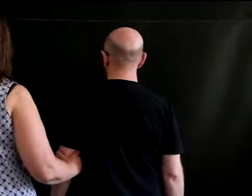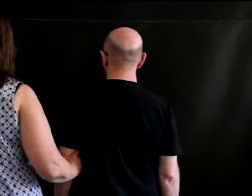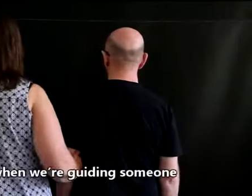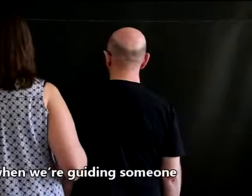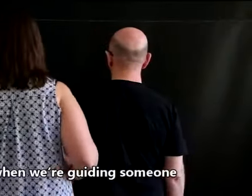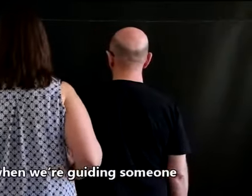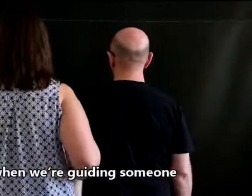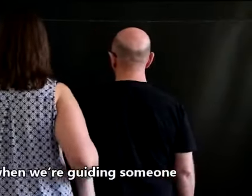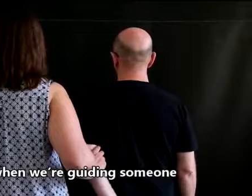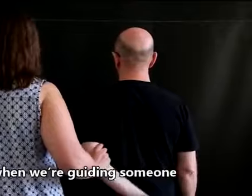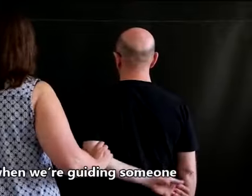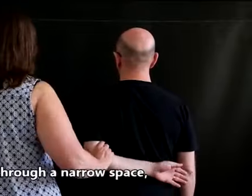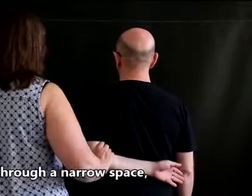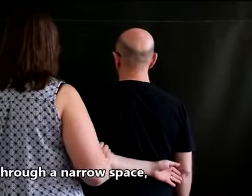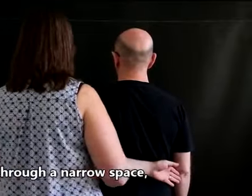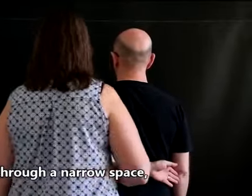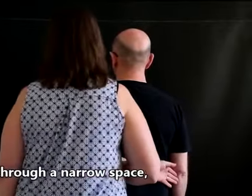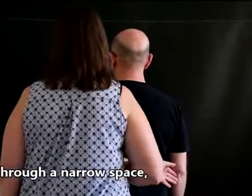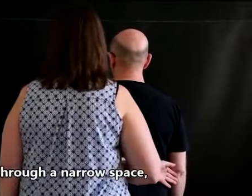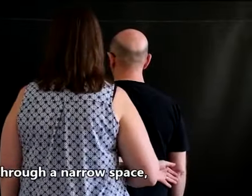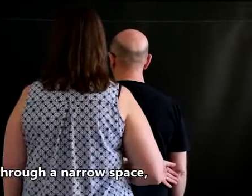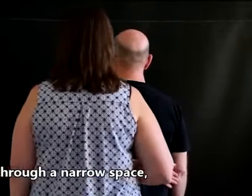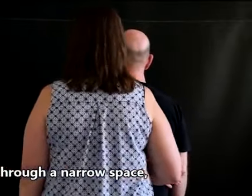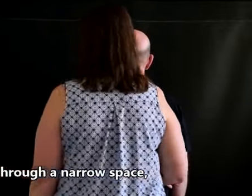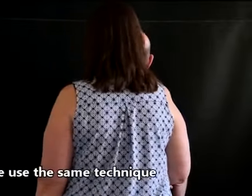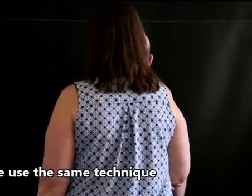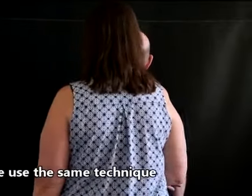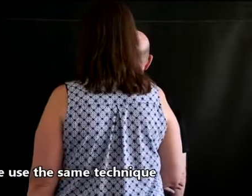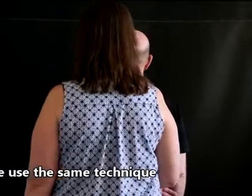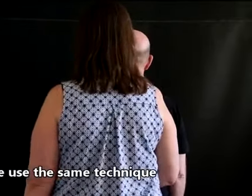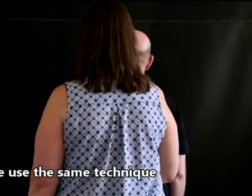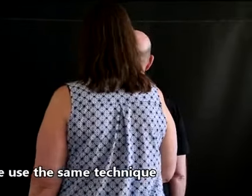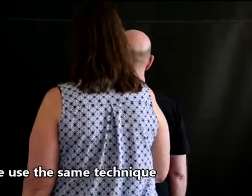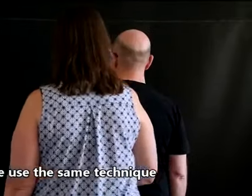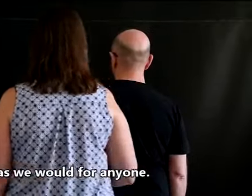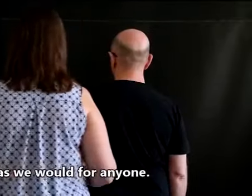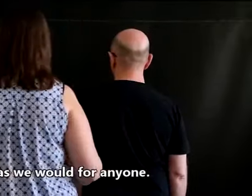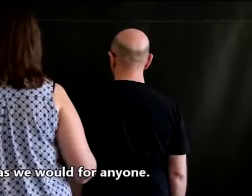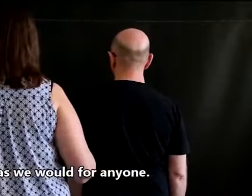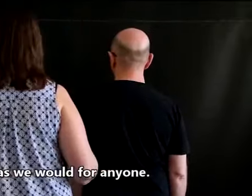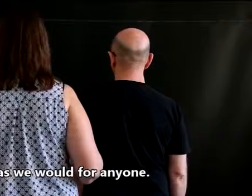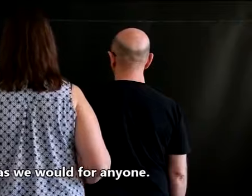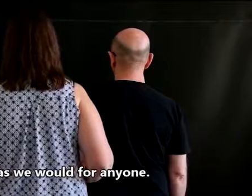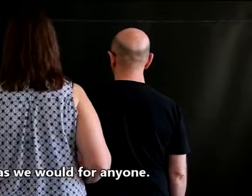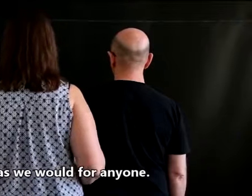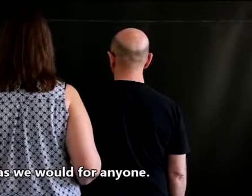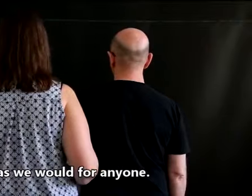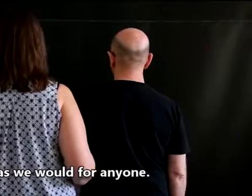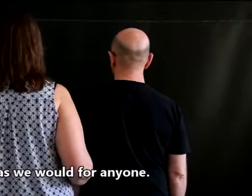But when we're guiding someone through a narrow space, we use the same technique as we would for anyone.